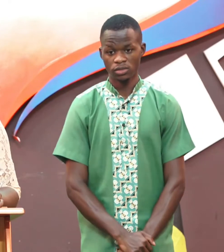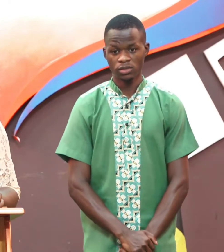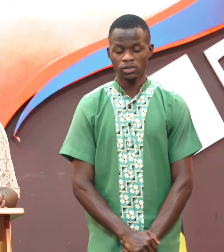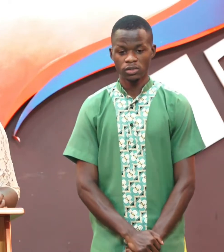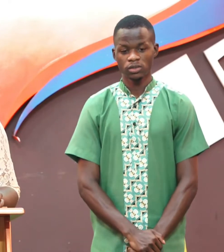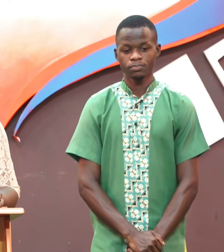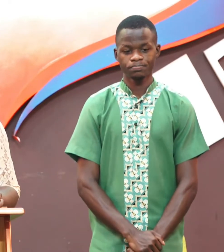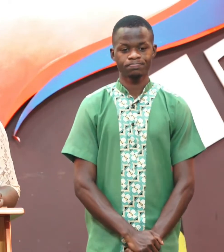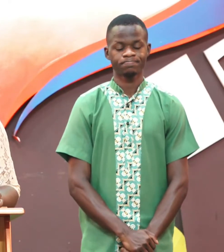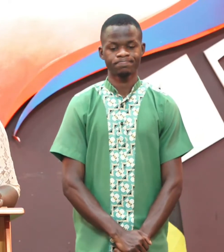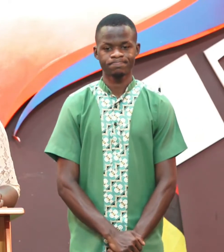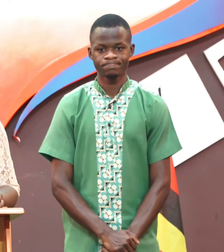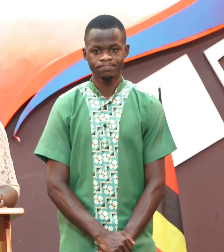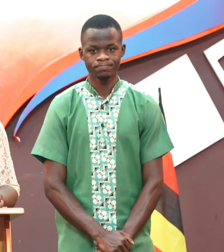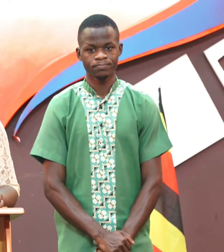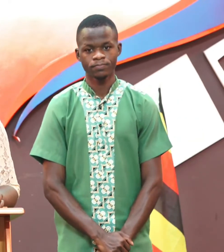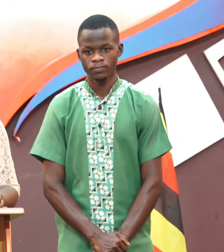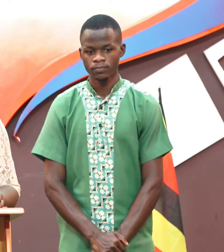and that is what is within their hearts.